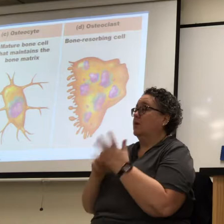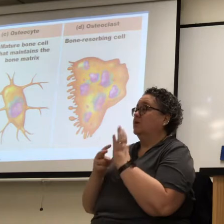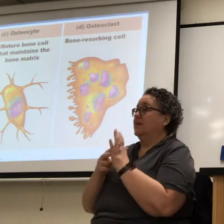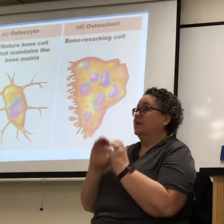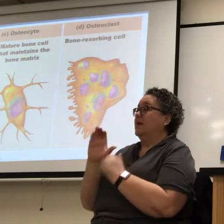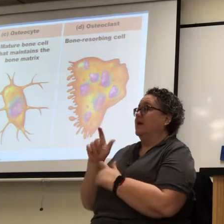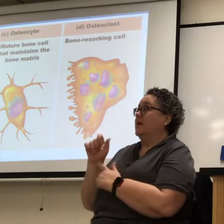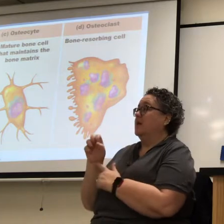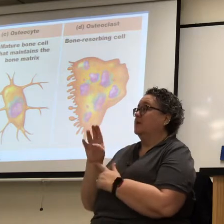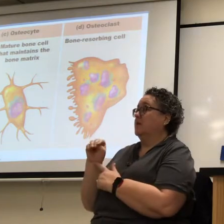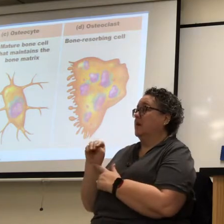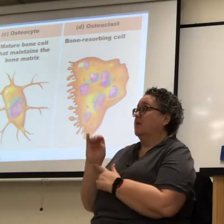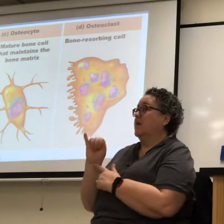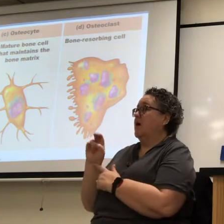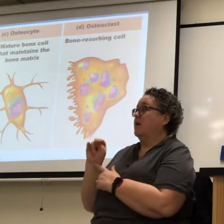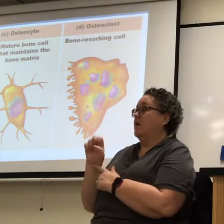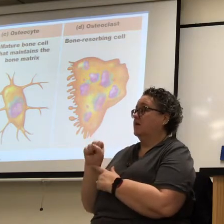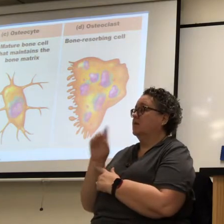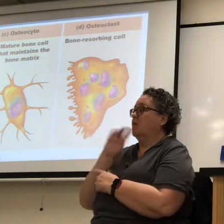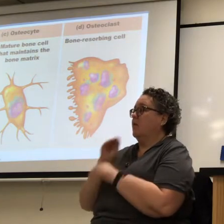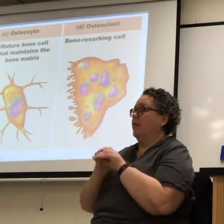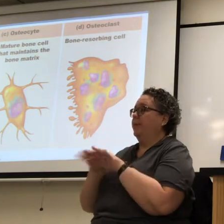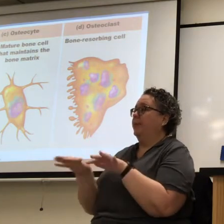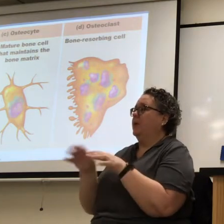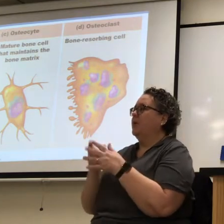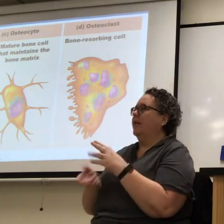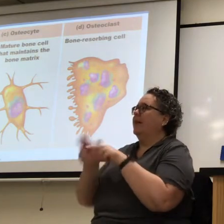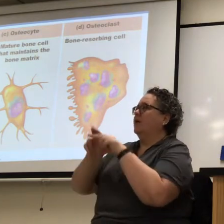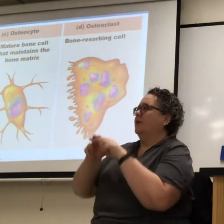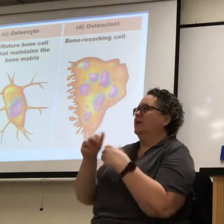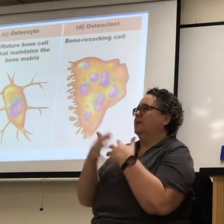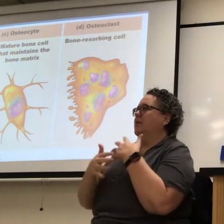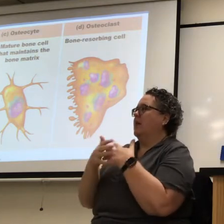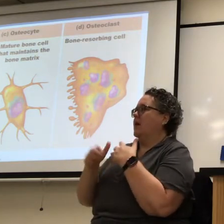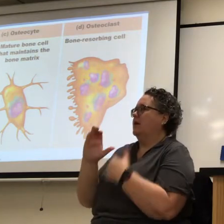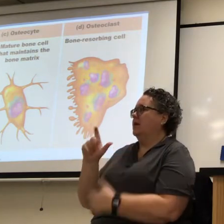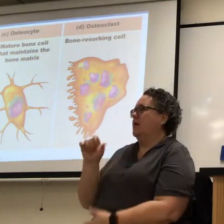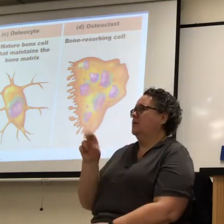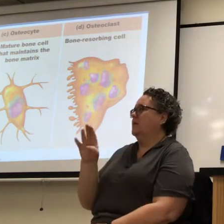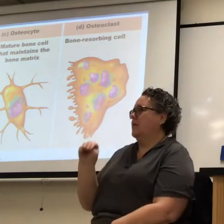from the inorganic matrix to increase blood calcium.